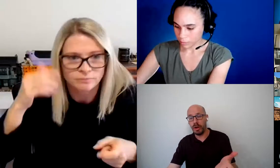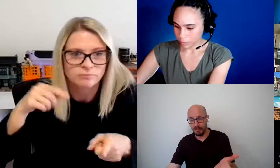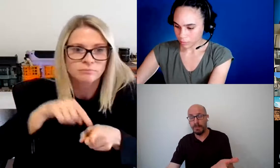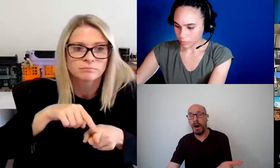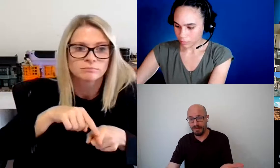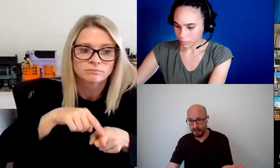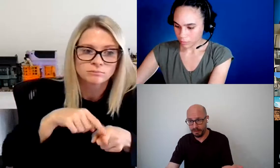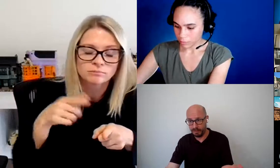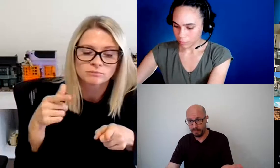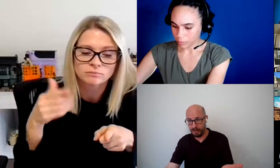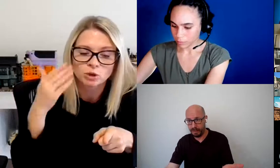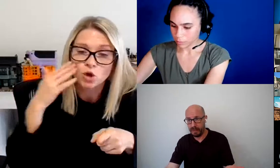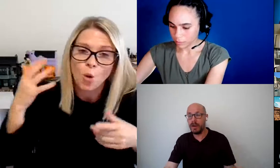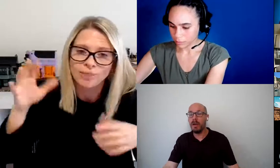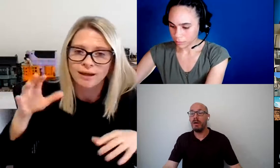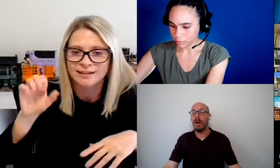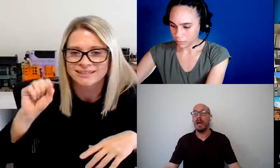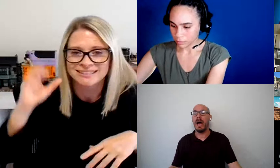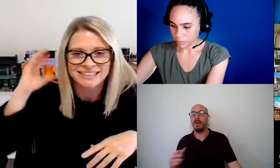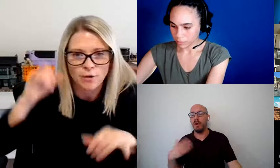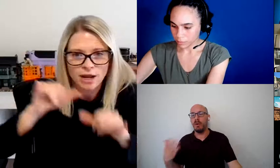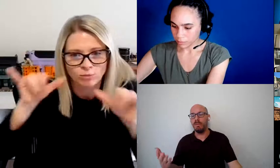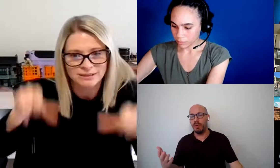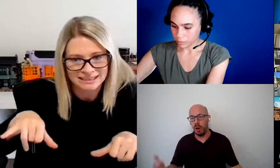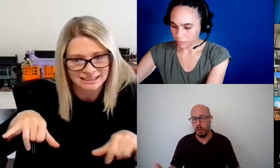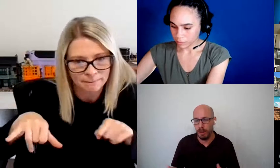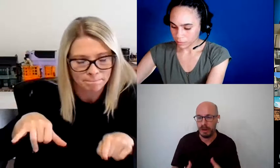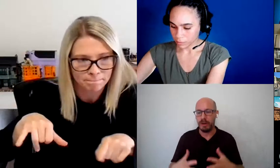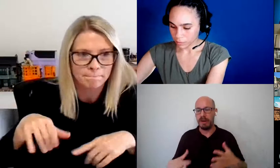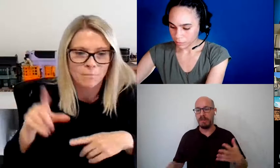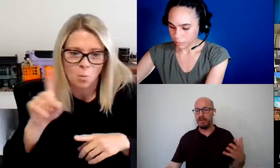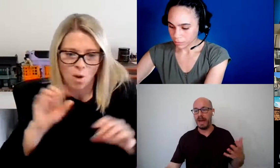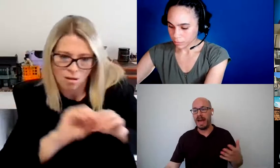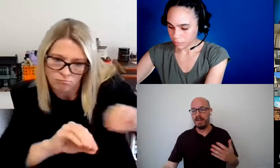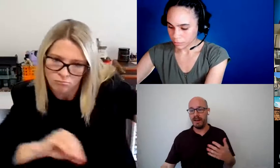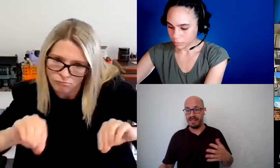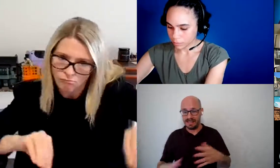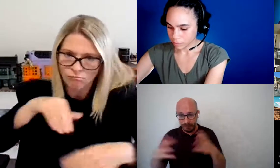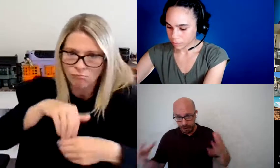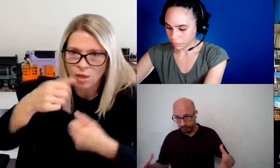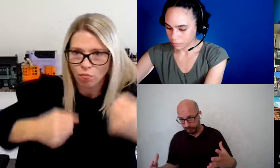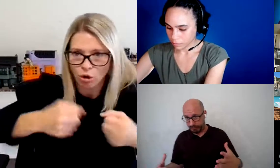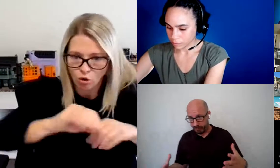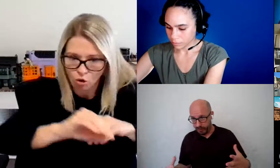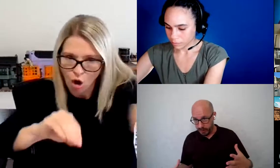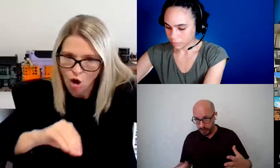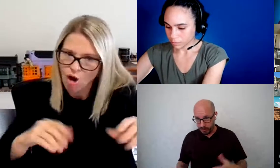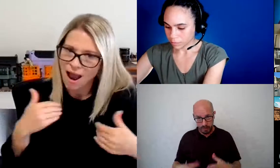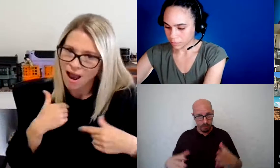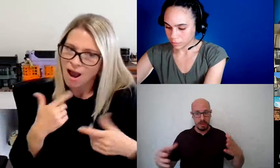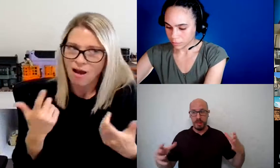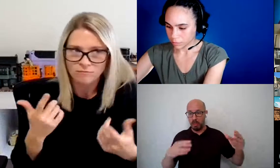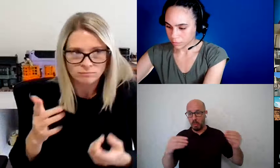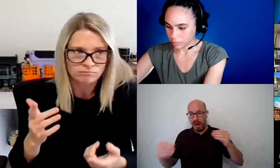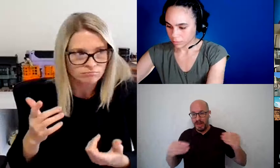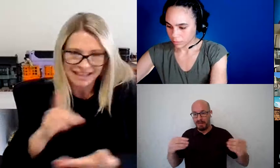card company, Mazda. I don't know if you know, but they have a stereo system and where